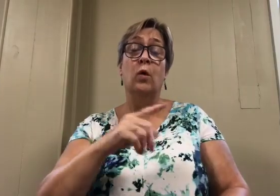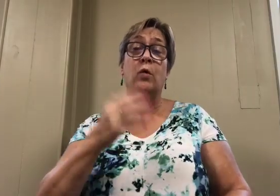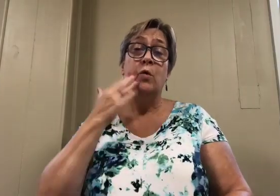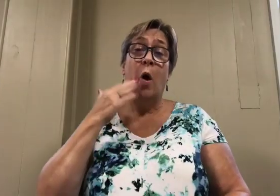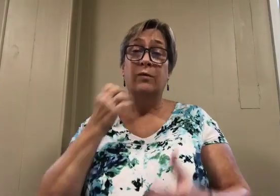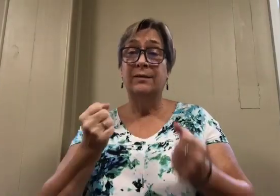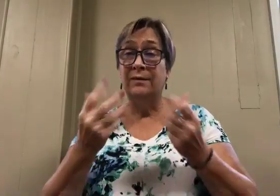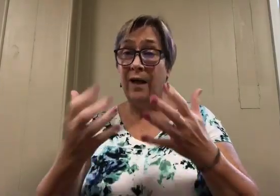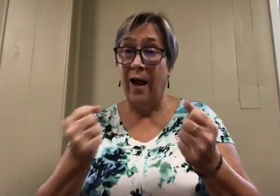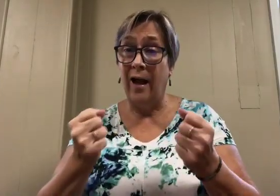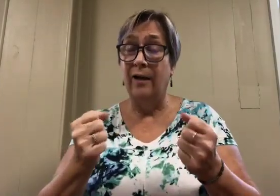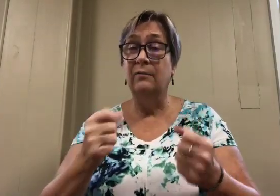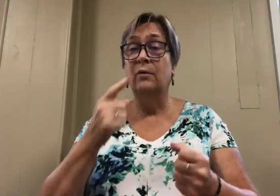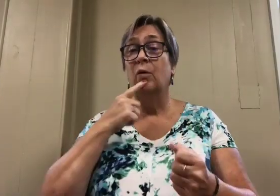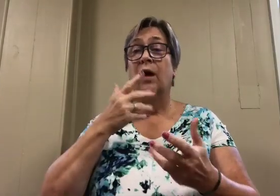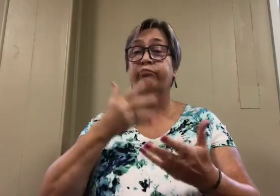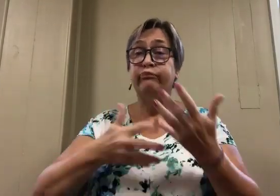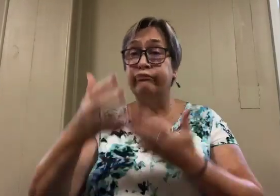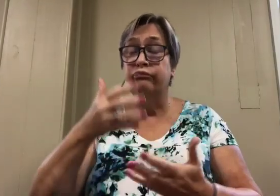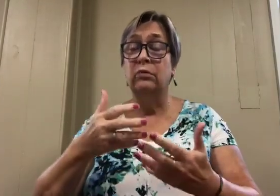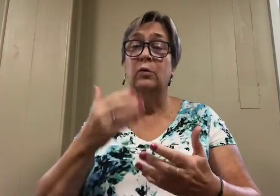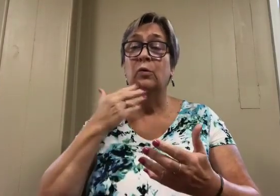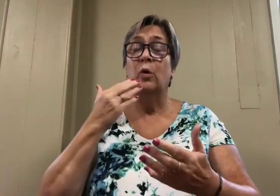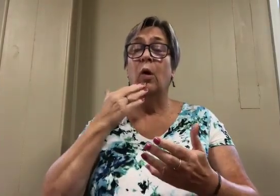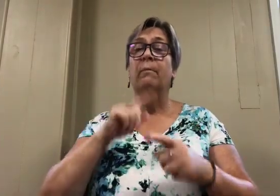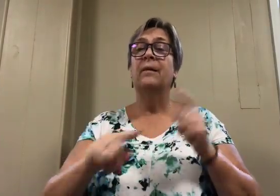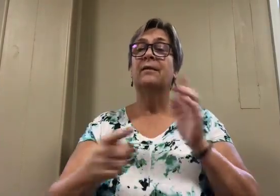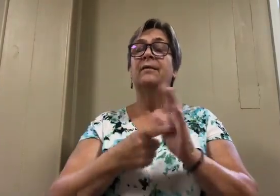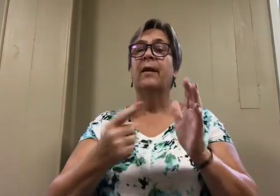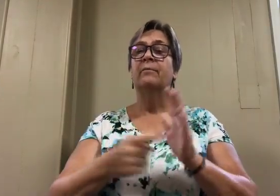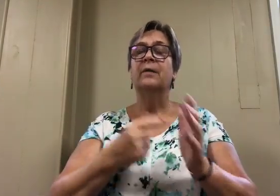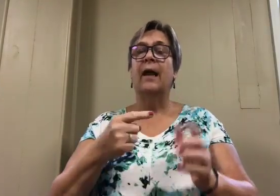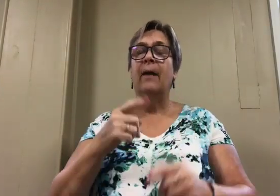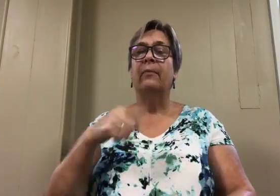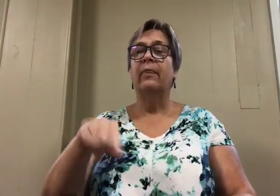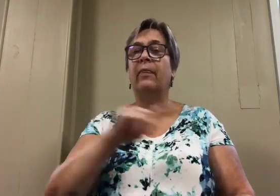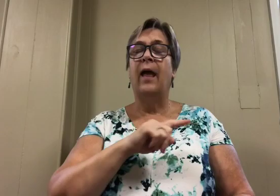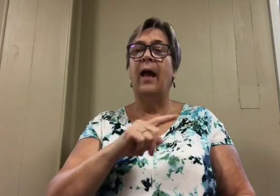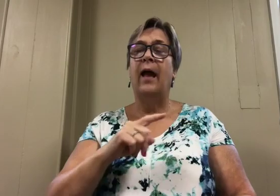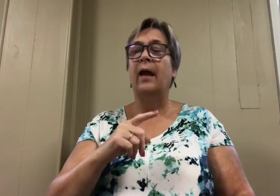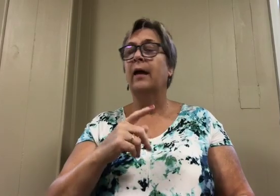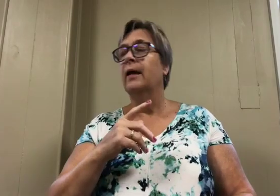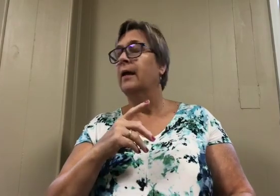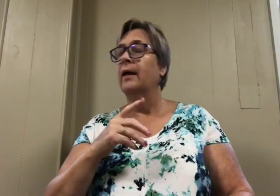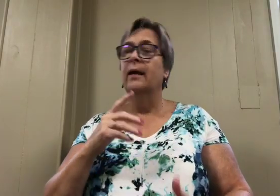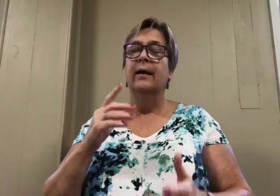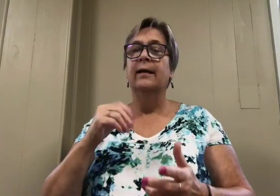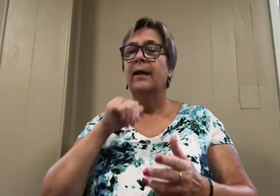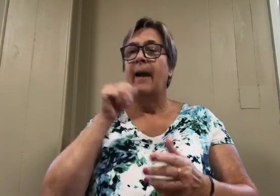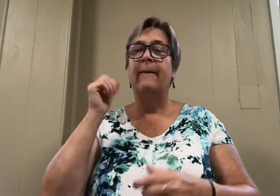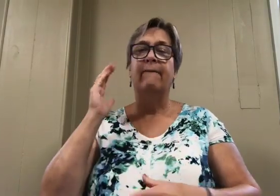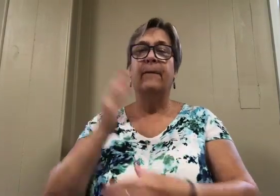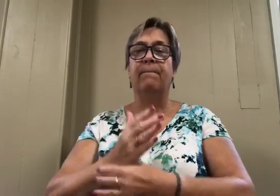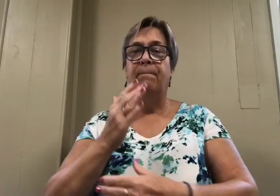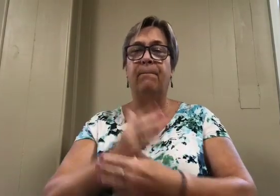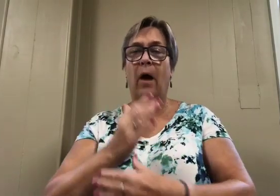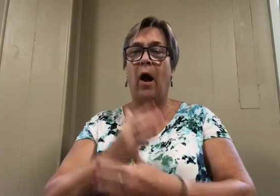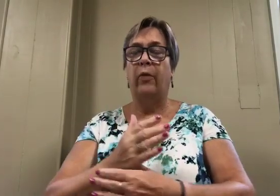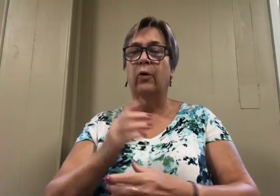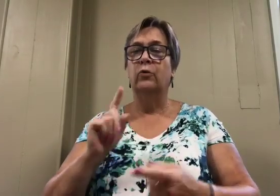Also, there are some groups that might know some sign language and are able to communicate with the deaf community,